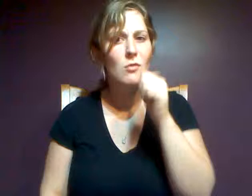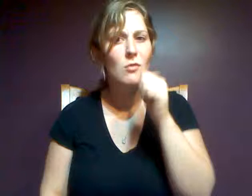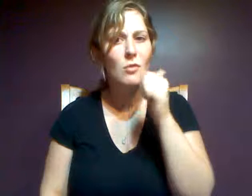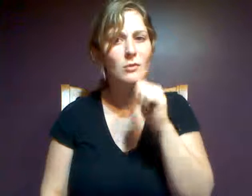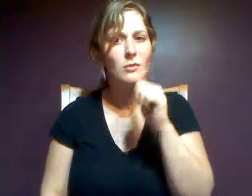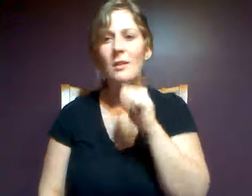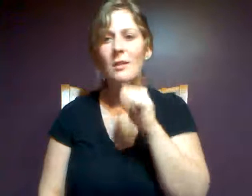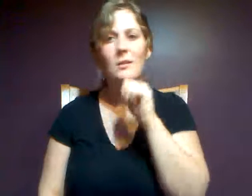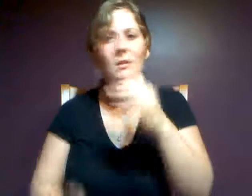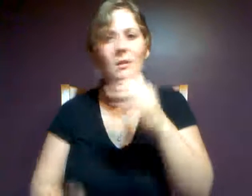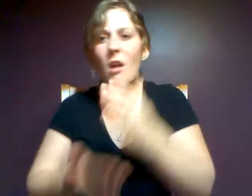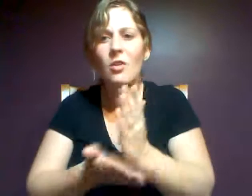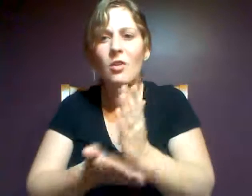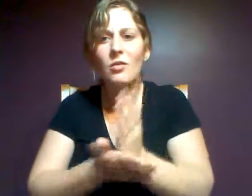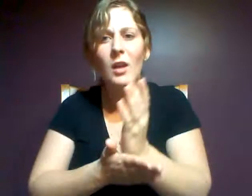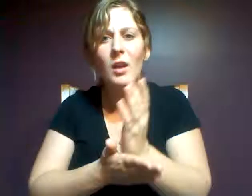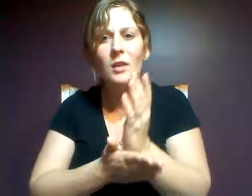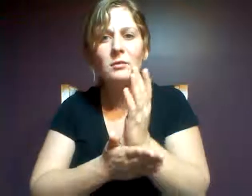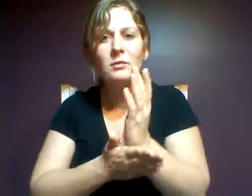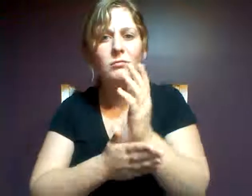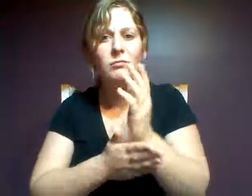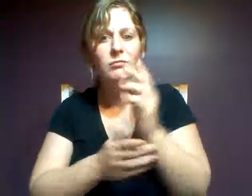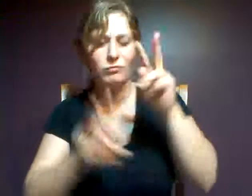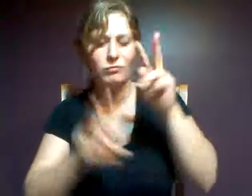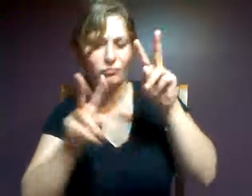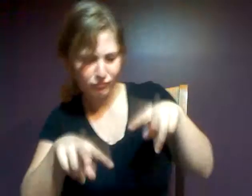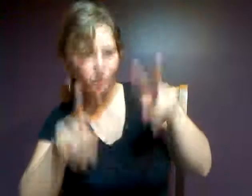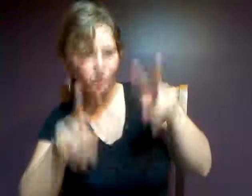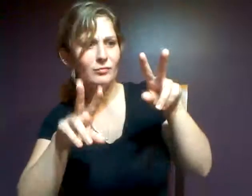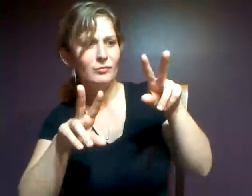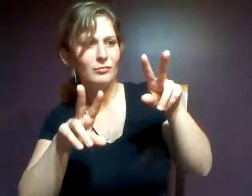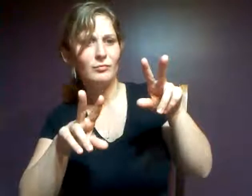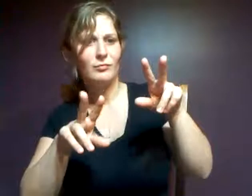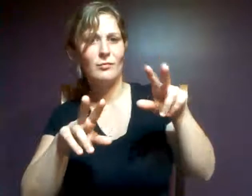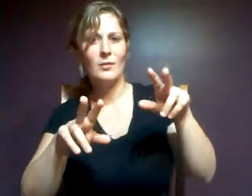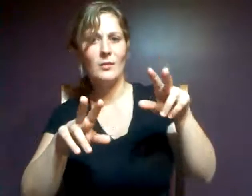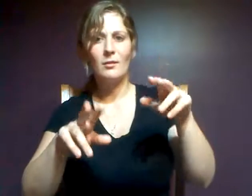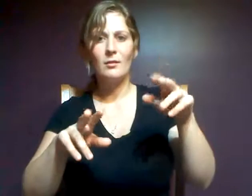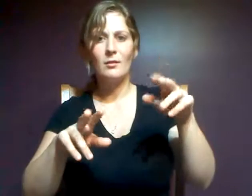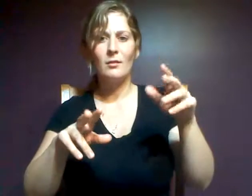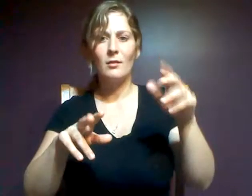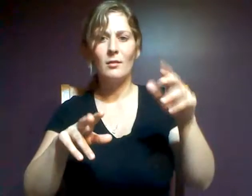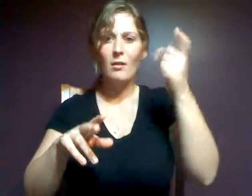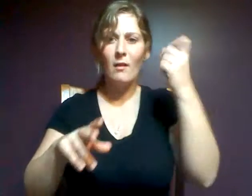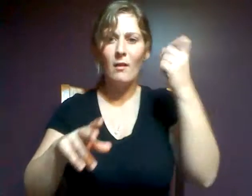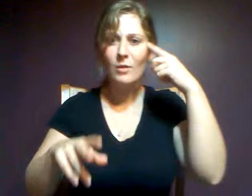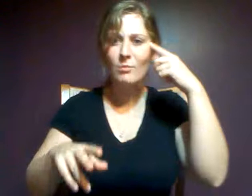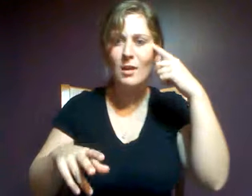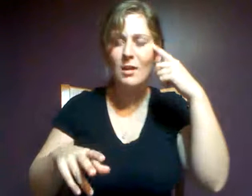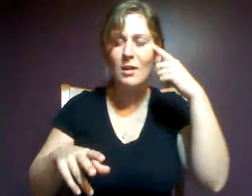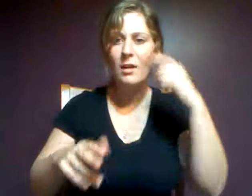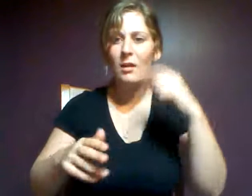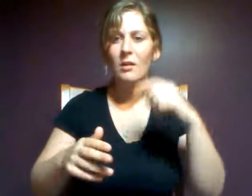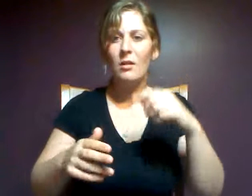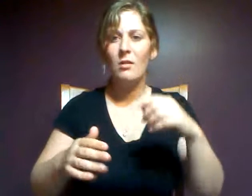contribution of our politicians by their haircuts or the size of their breasts, or to infer that the determination